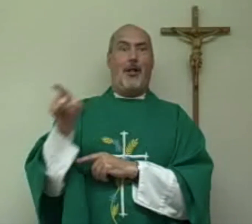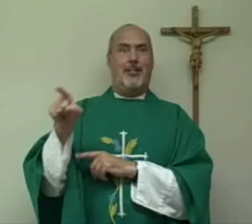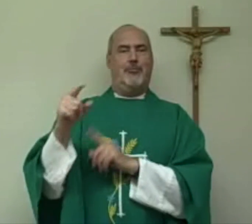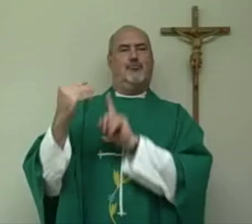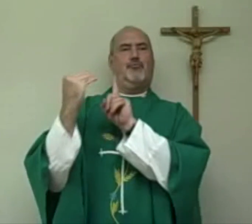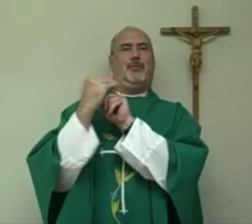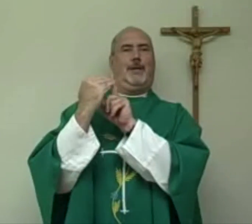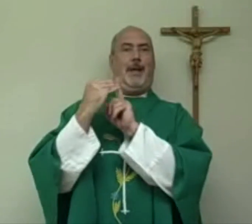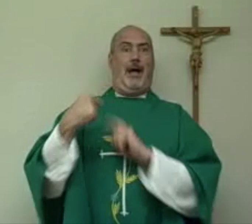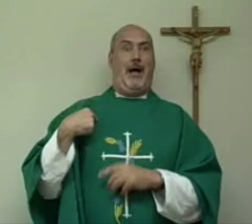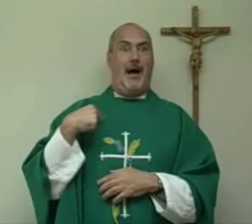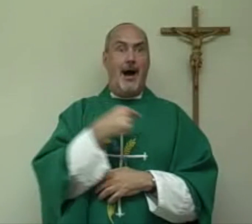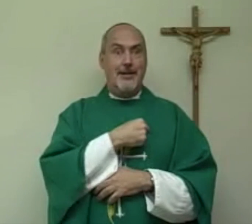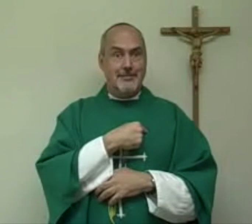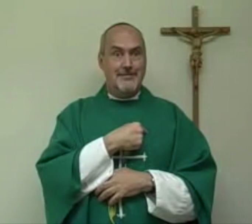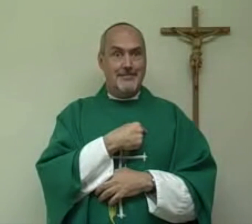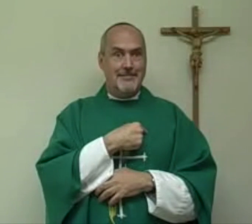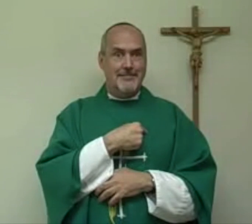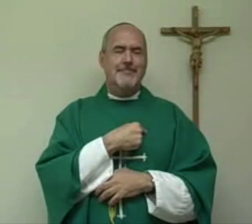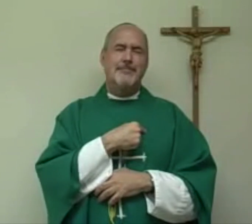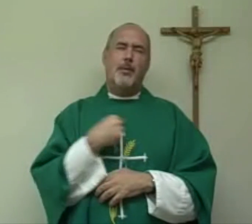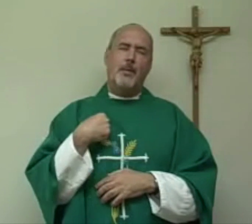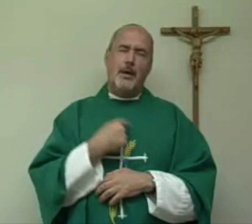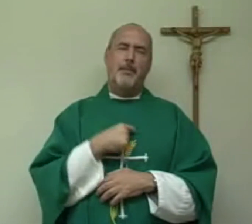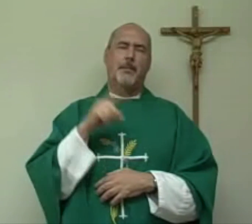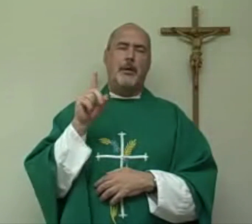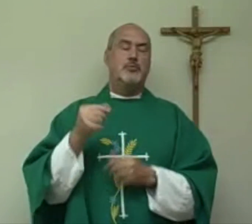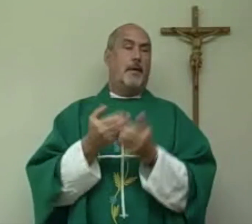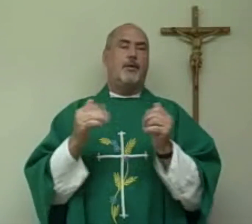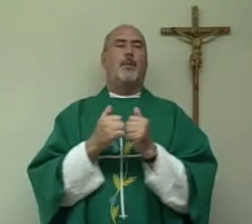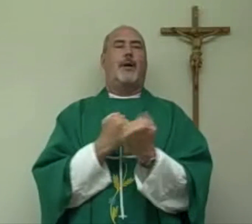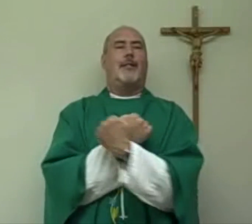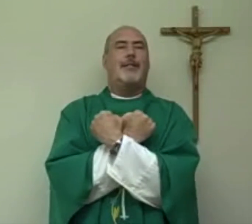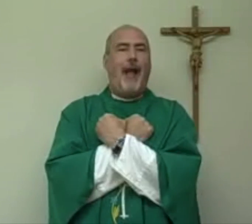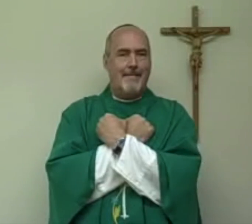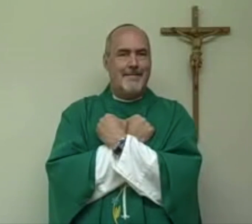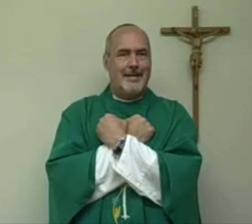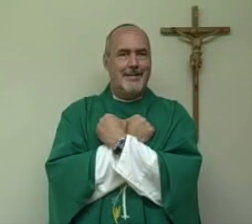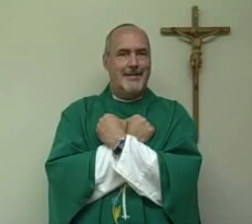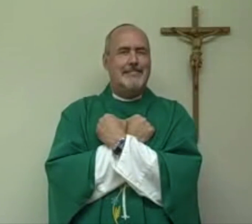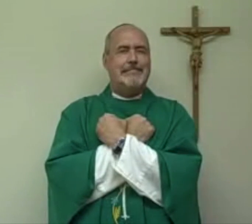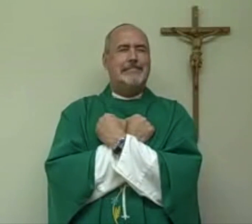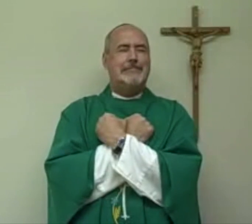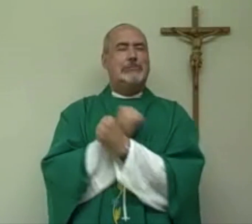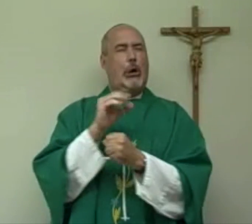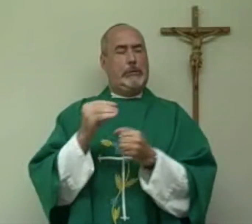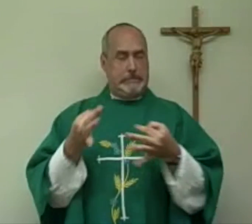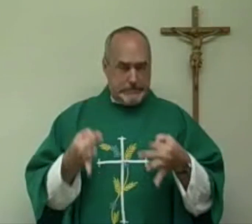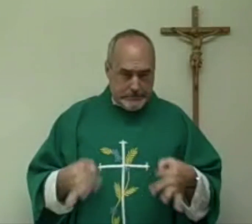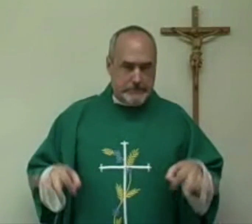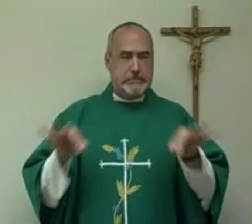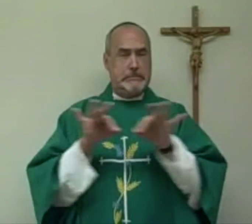However, Paul also reminds us that when we do so, we need to do so with